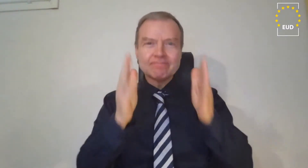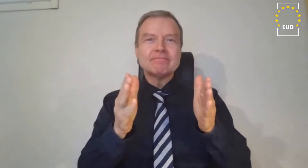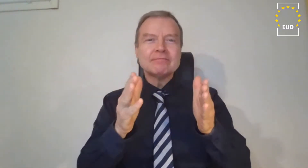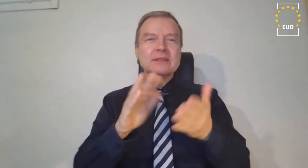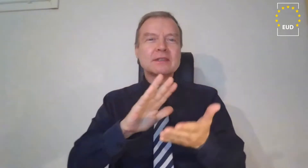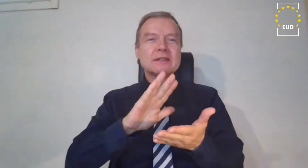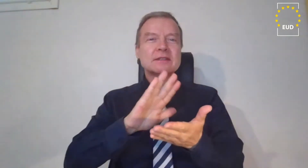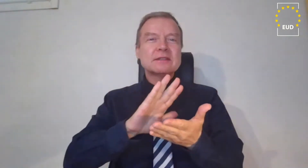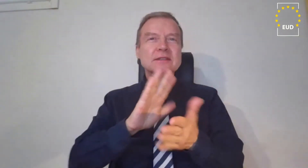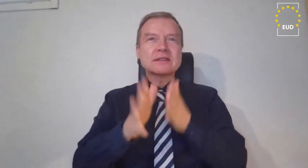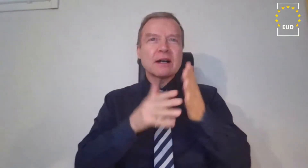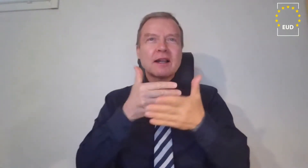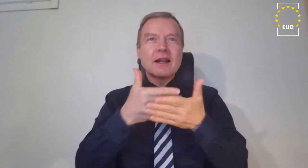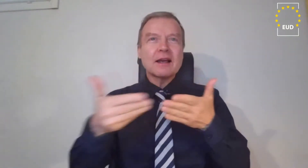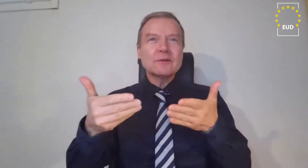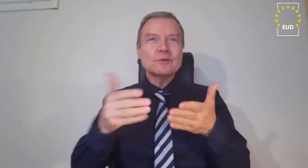The theme of this webinar